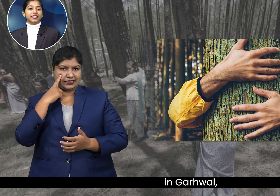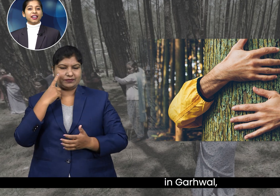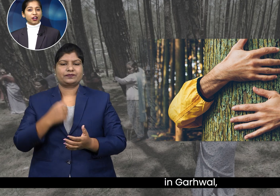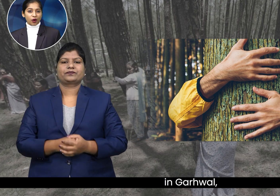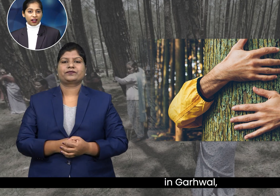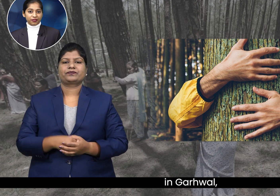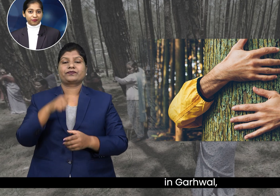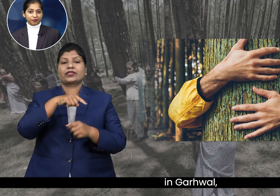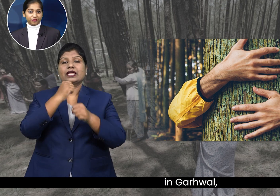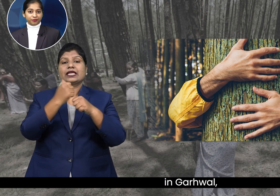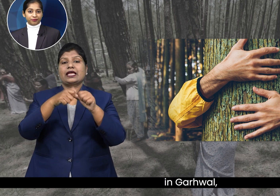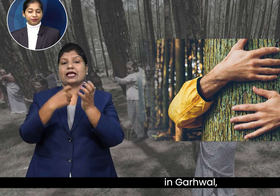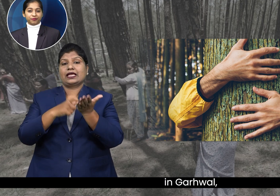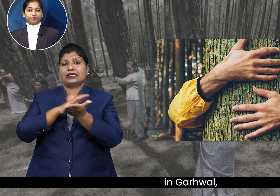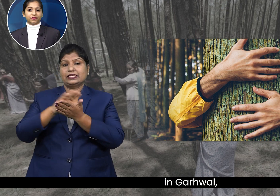in Garhwal